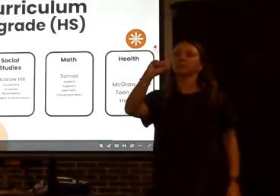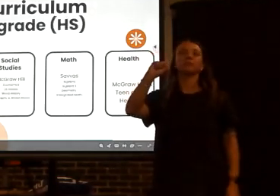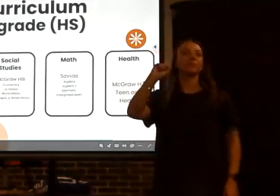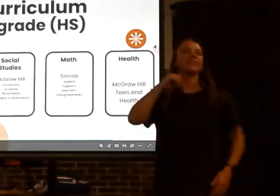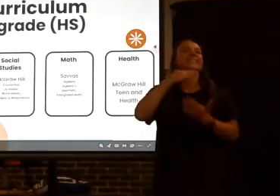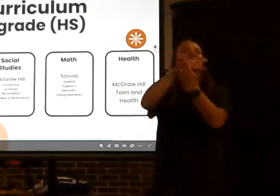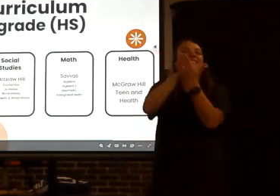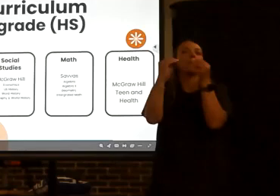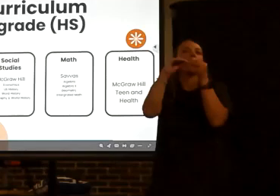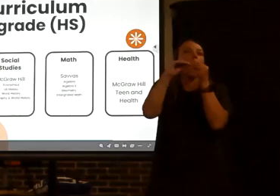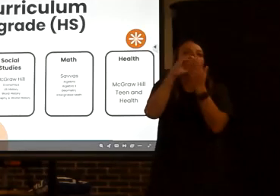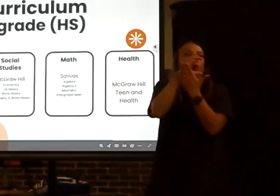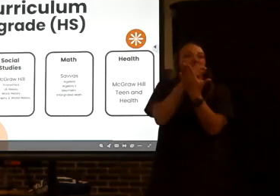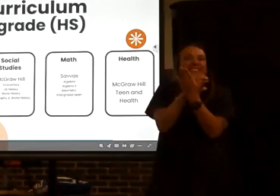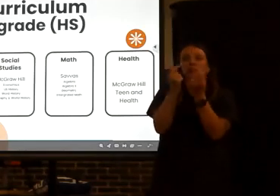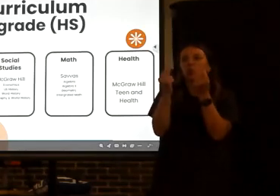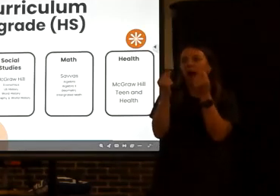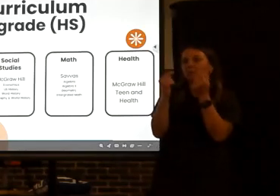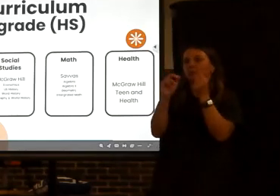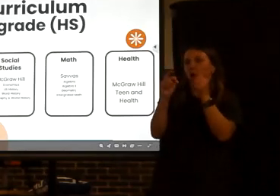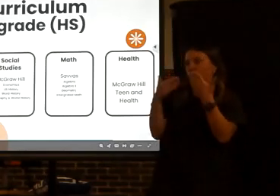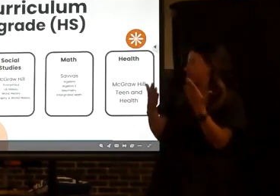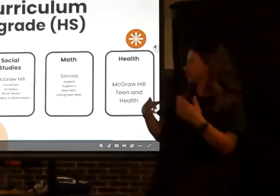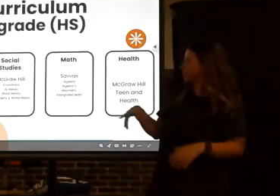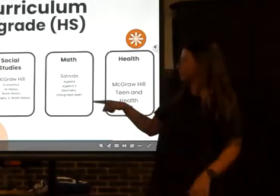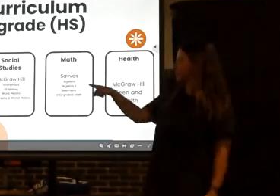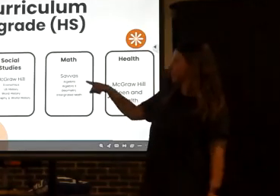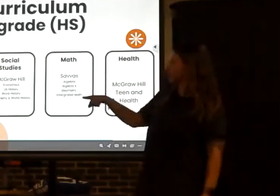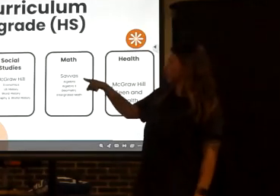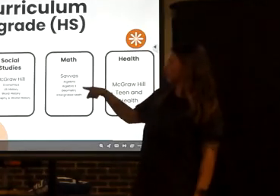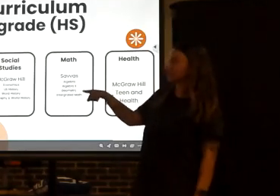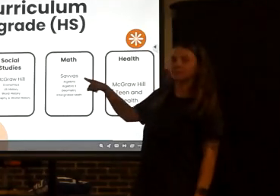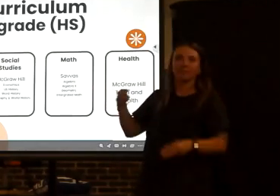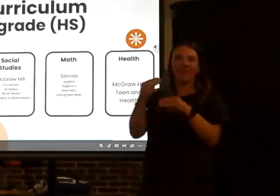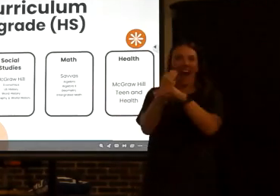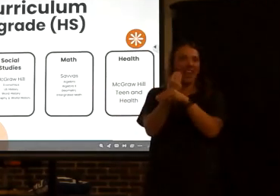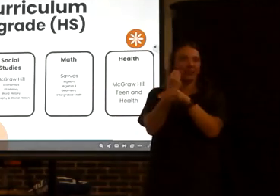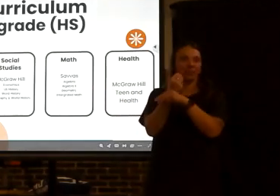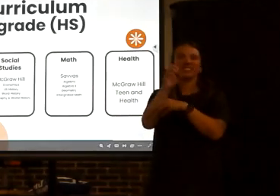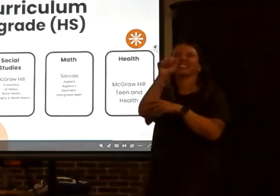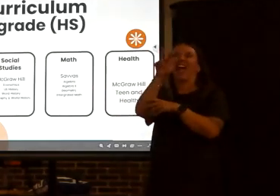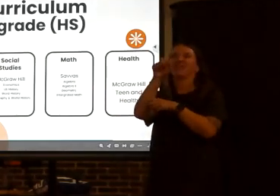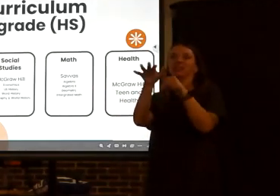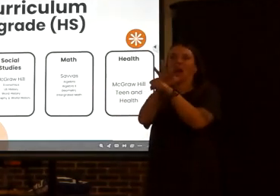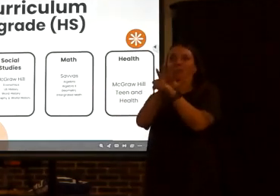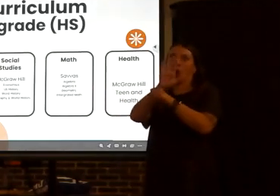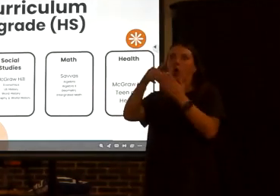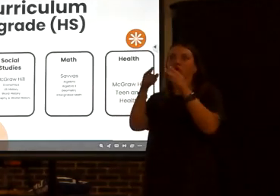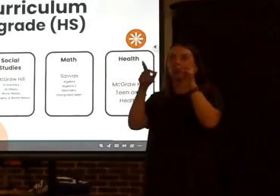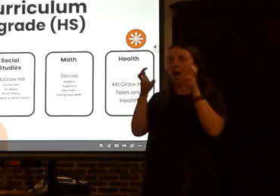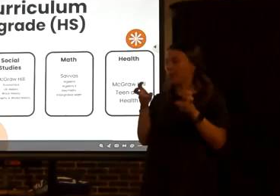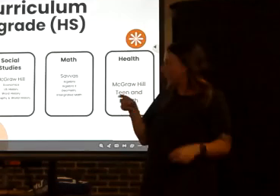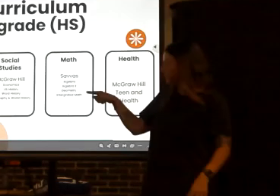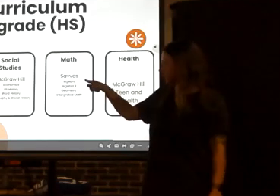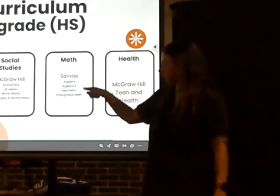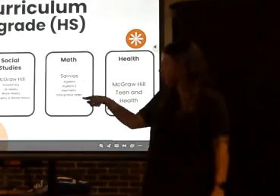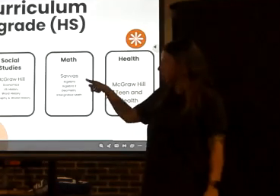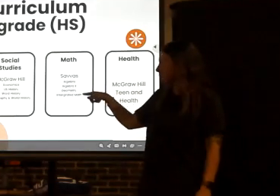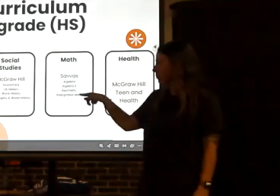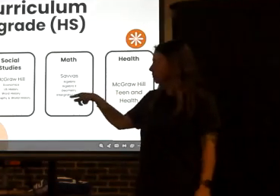And this is our high school curriculum. There's more courses of what we offer, obviously. We use